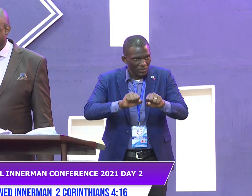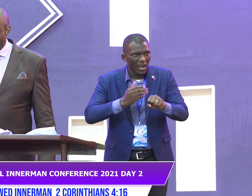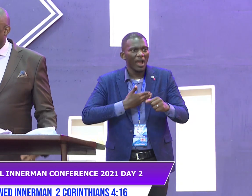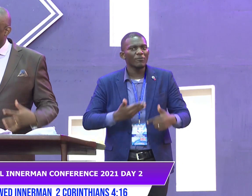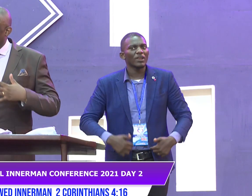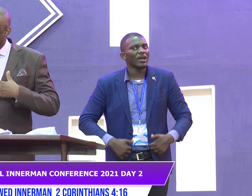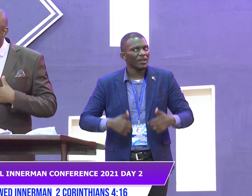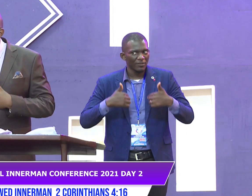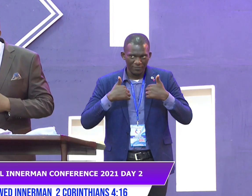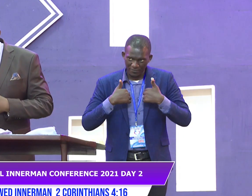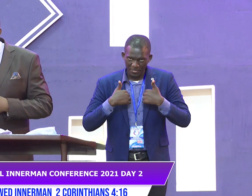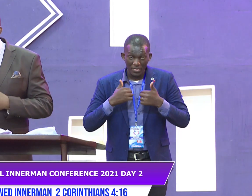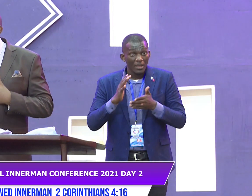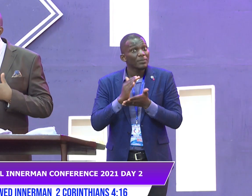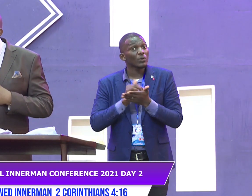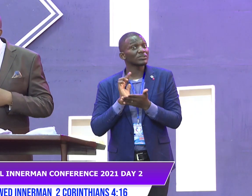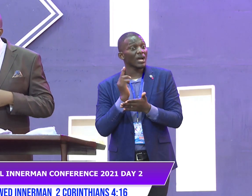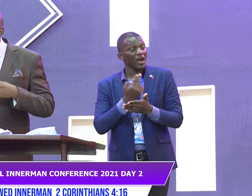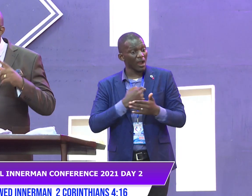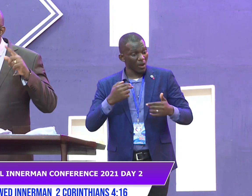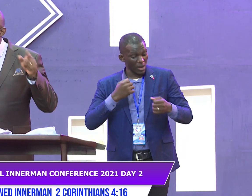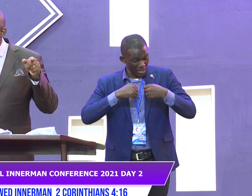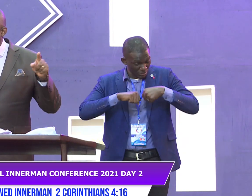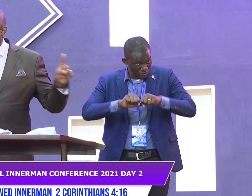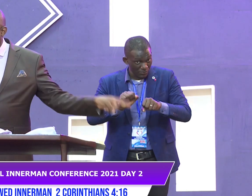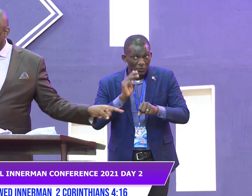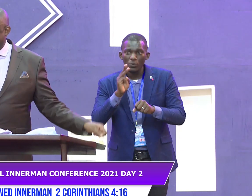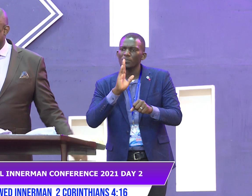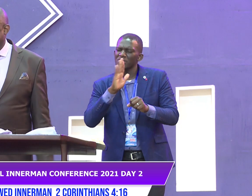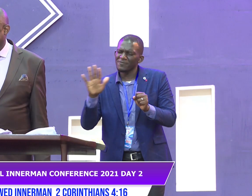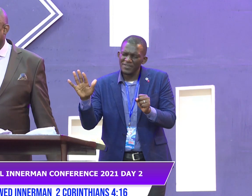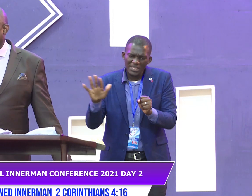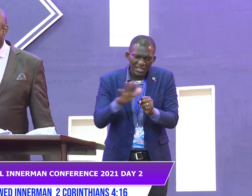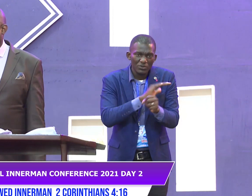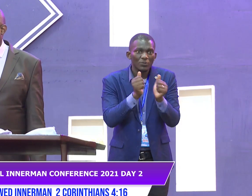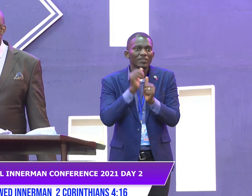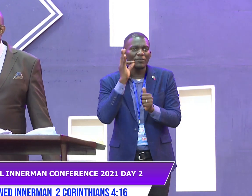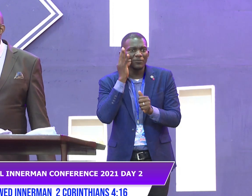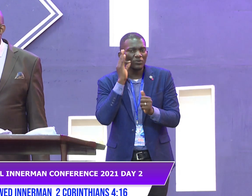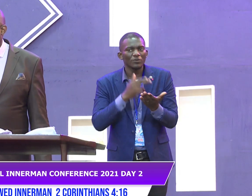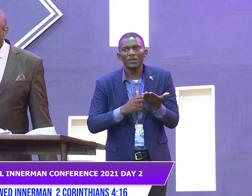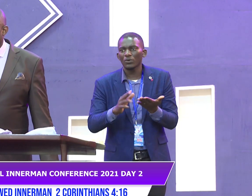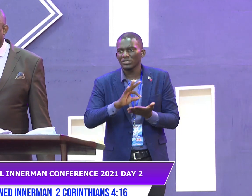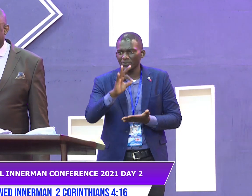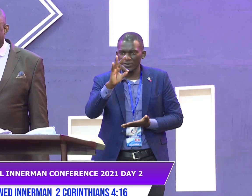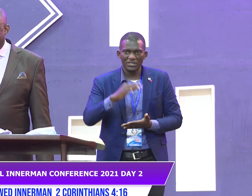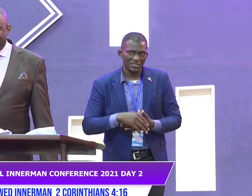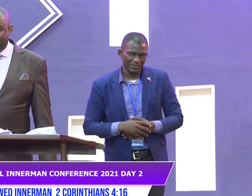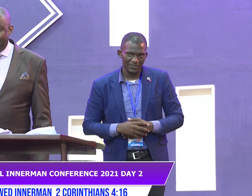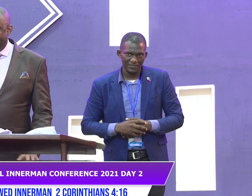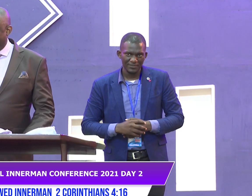Because our actions will be filled with the fruit of the Spirit. I